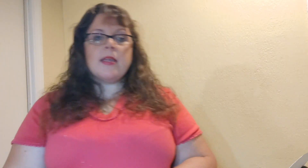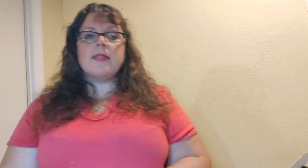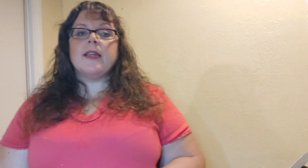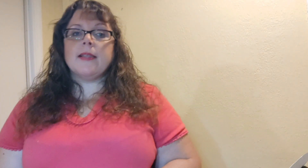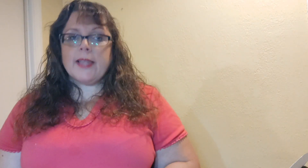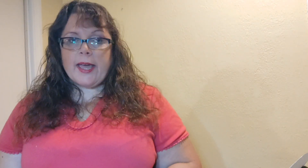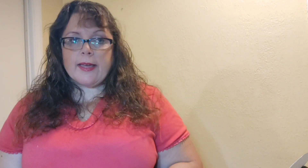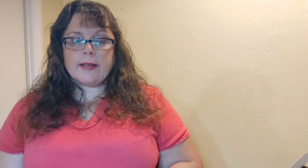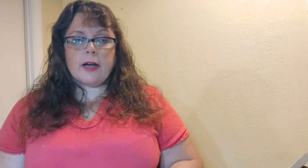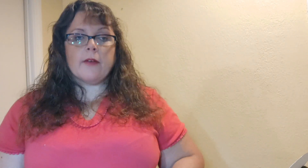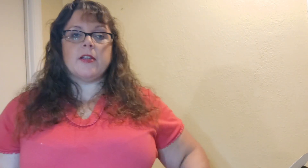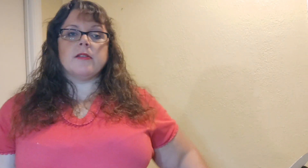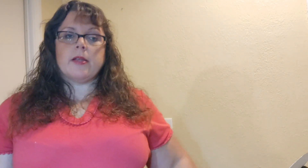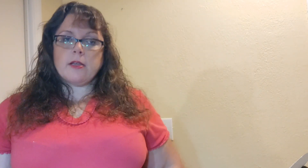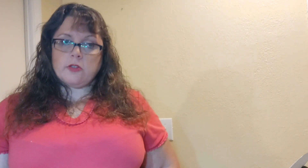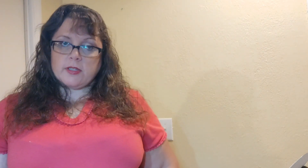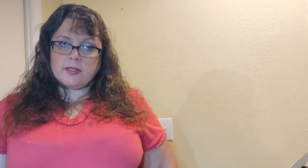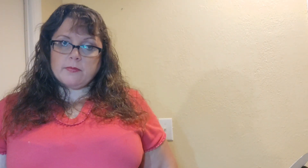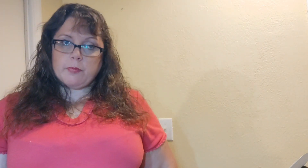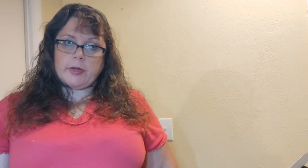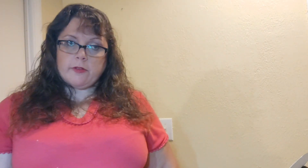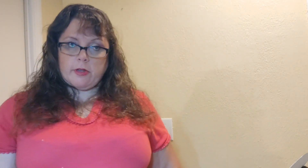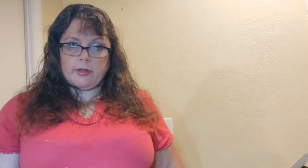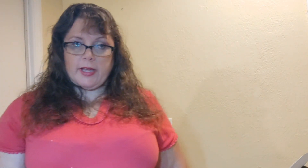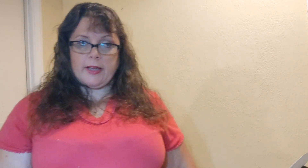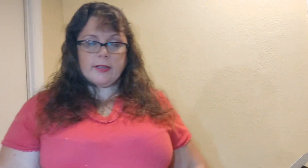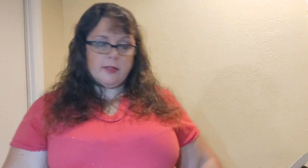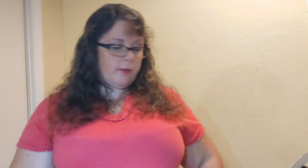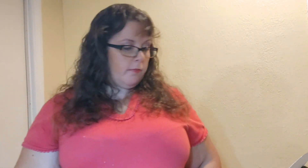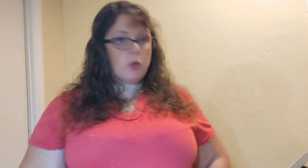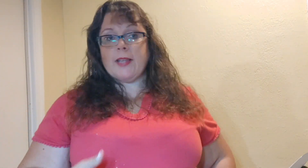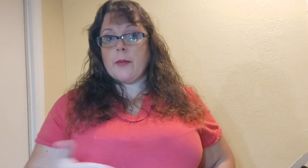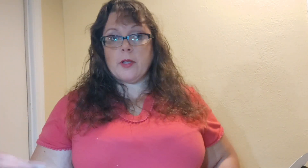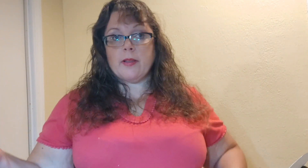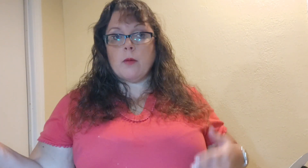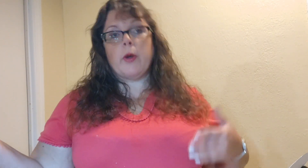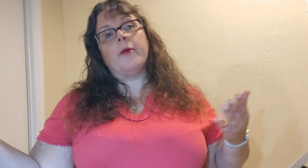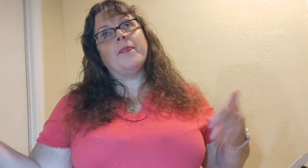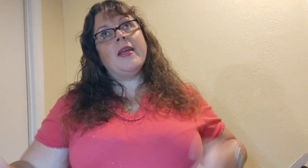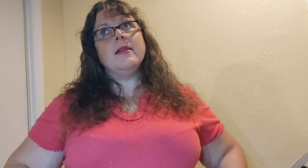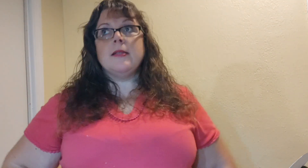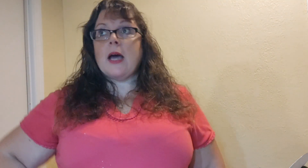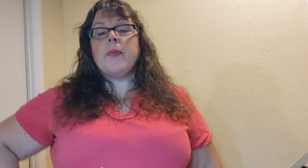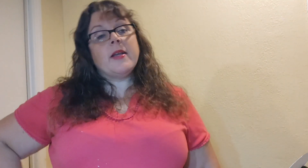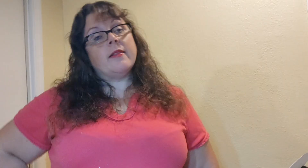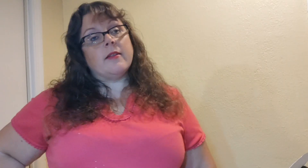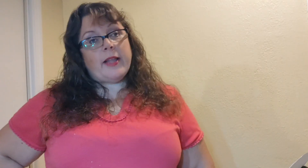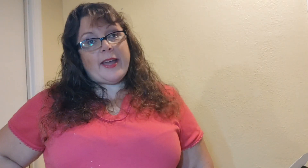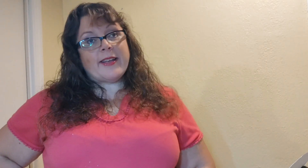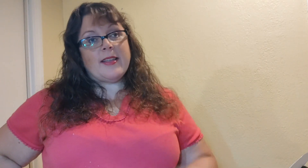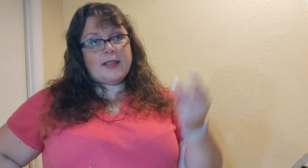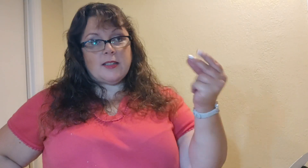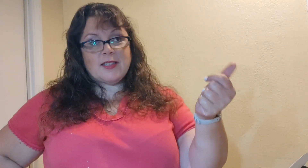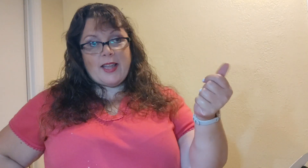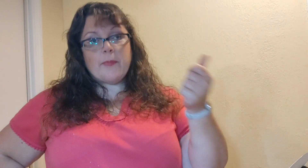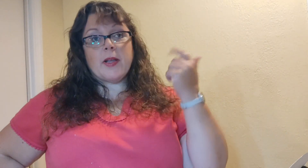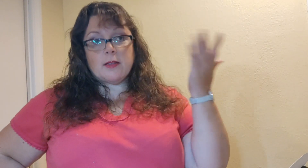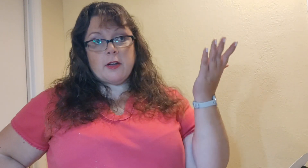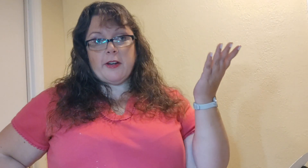And then leg, obviously, just point to your leg, or tap your, well, tapping the leg and then snapping is calling